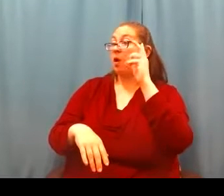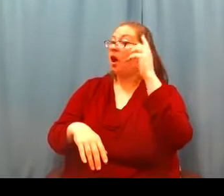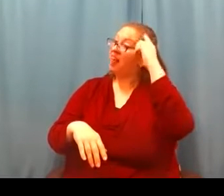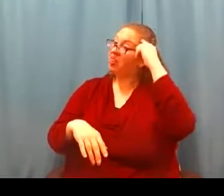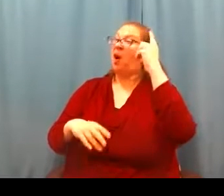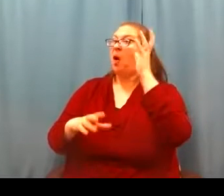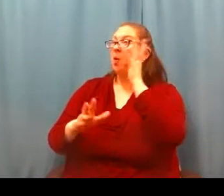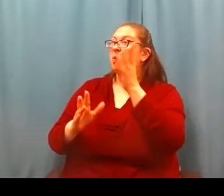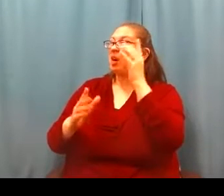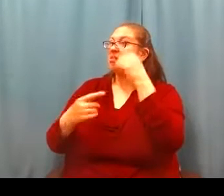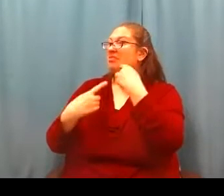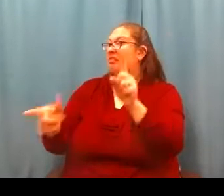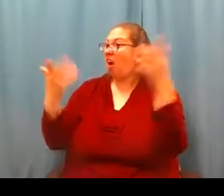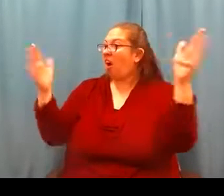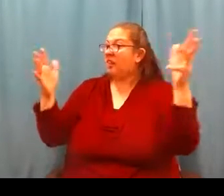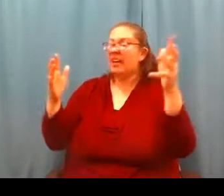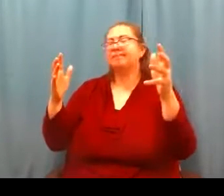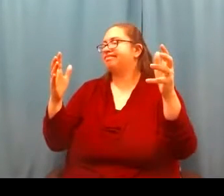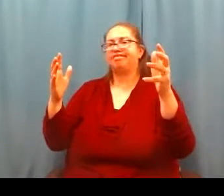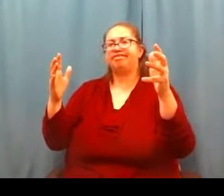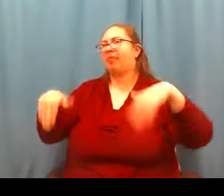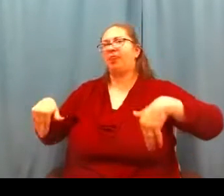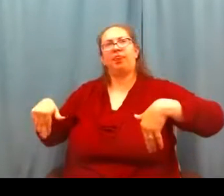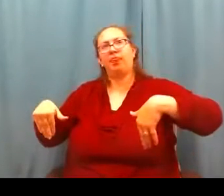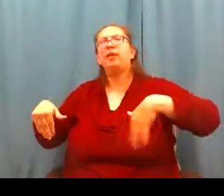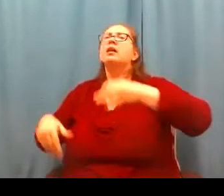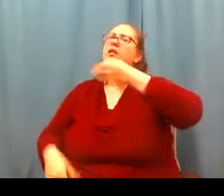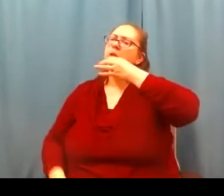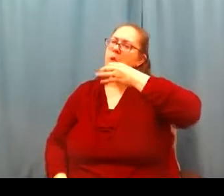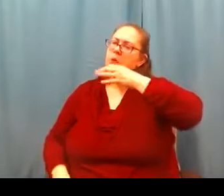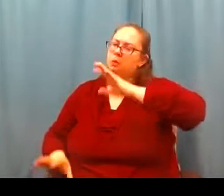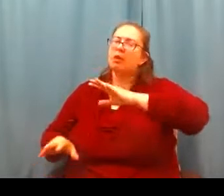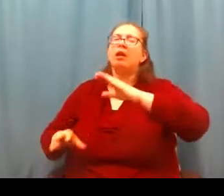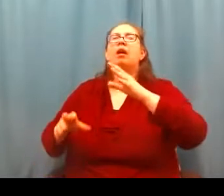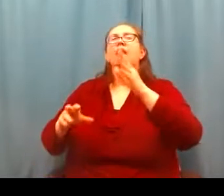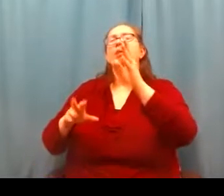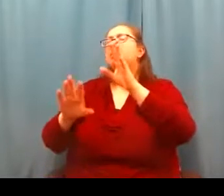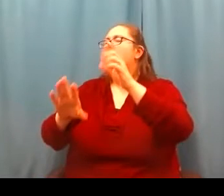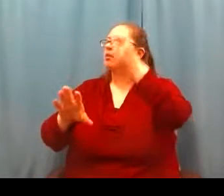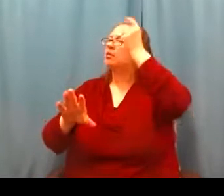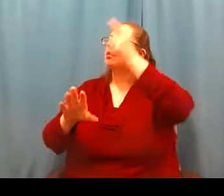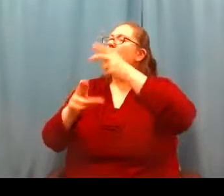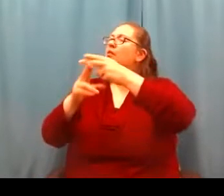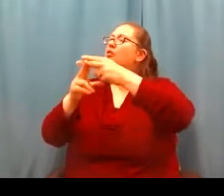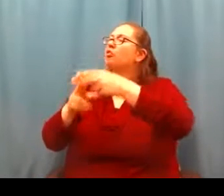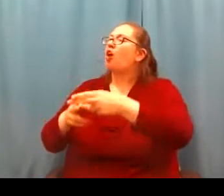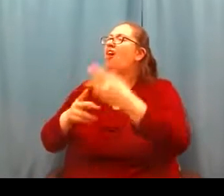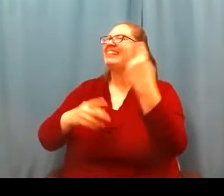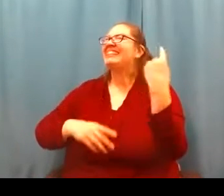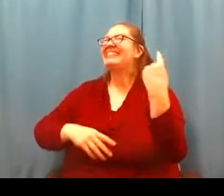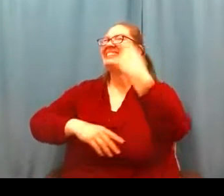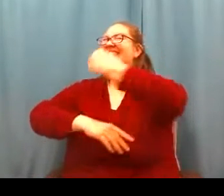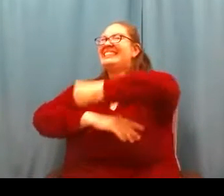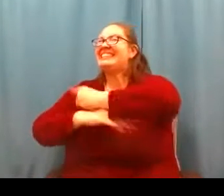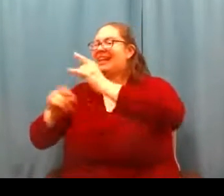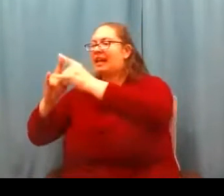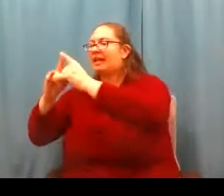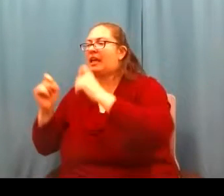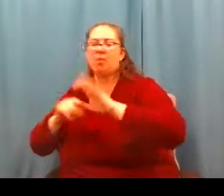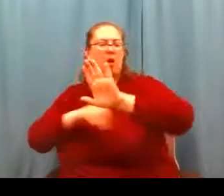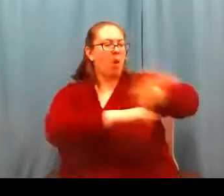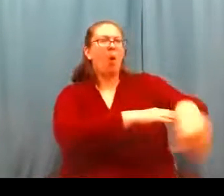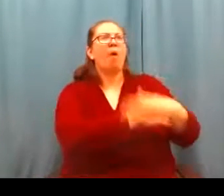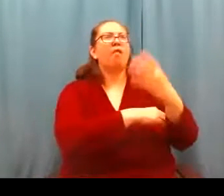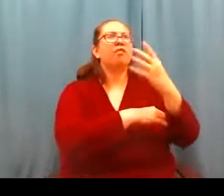don't. It'll be soon though. Let's call it day camps as opposed to, sleepover camps that's a